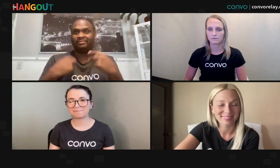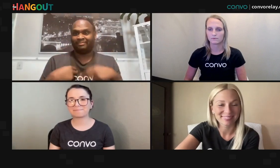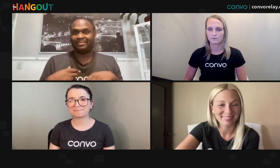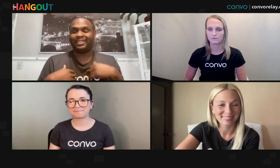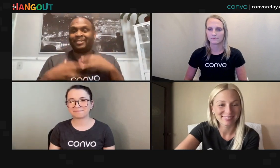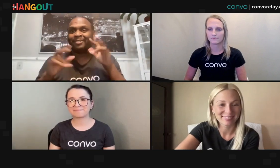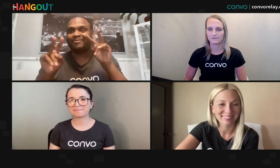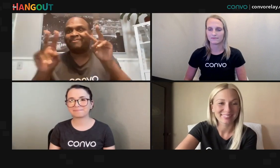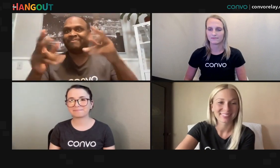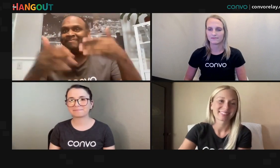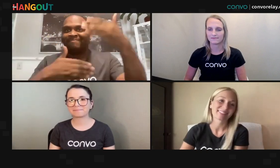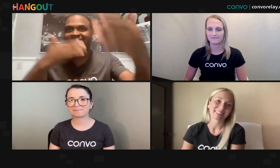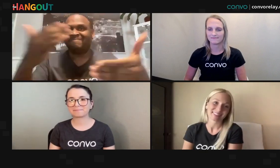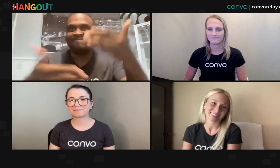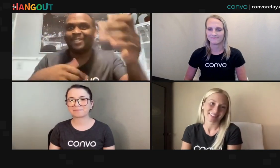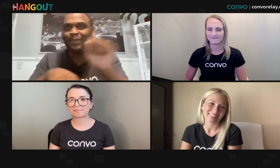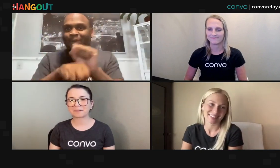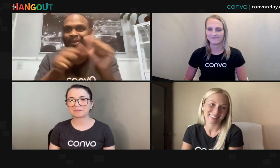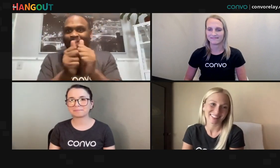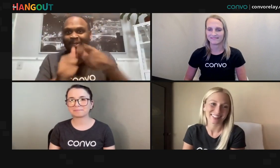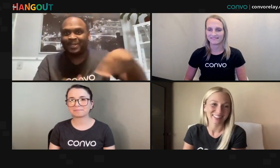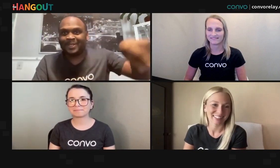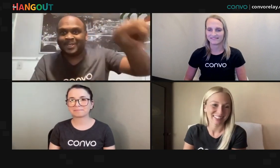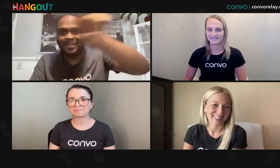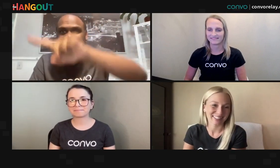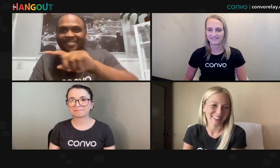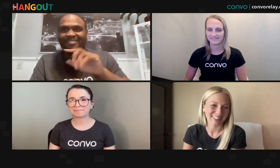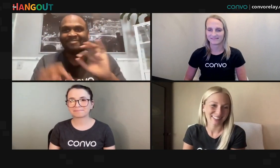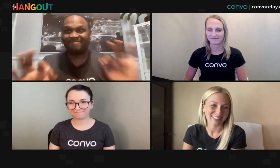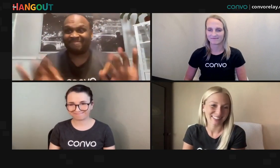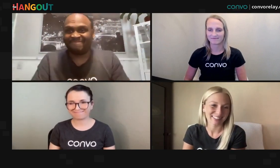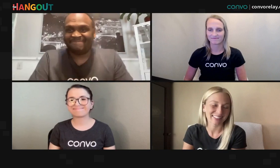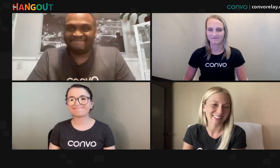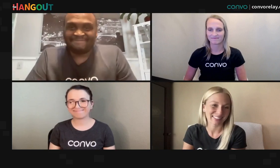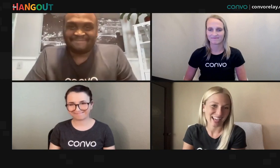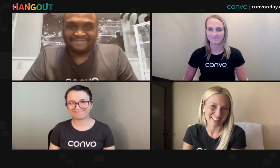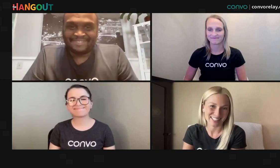today, but thank you everybody for watching, and we look forward to